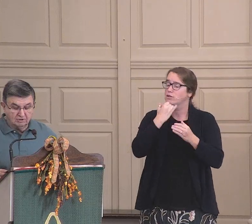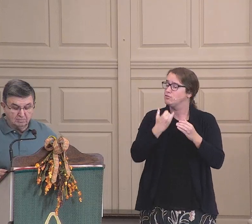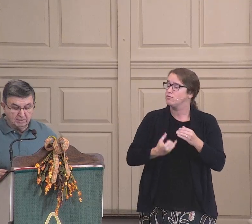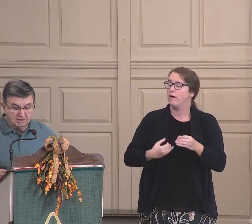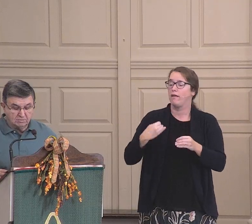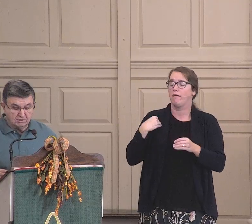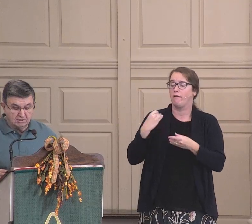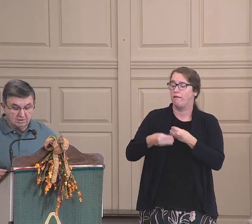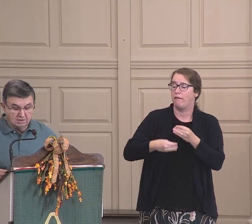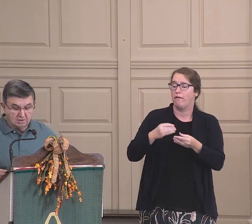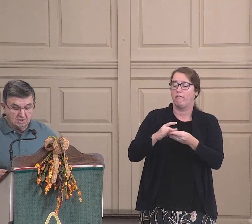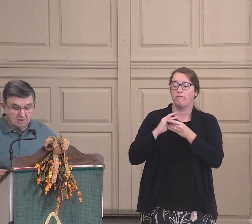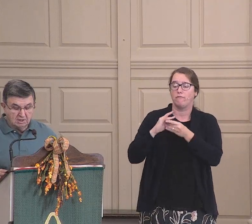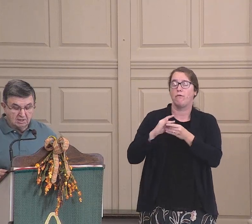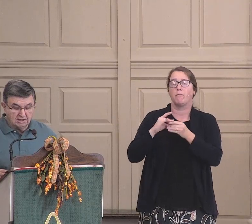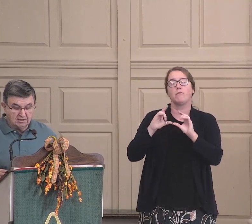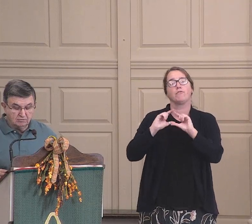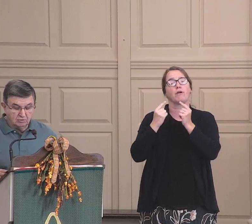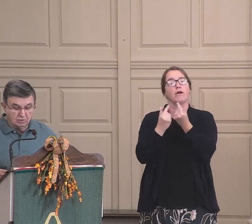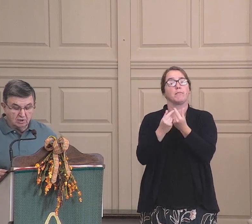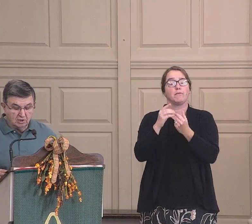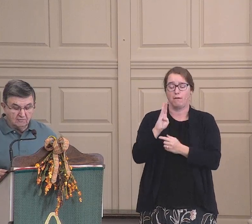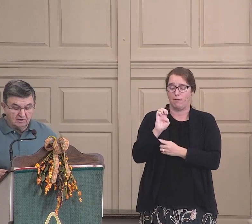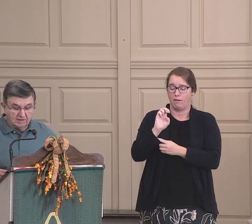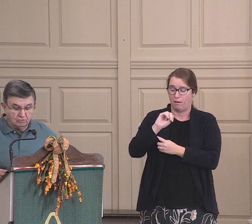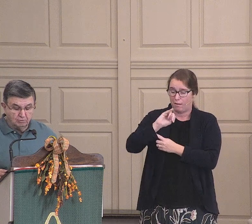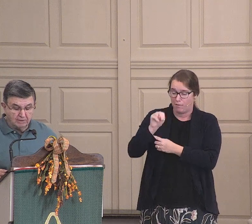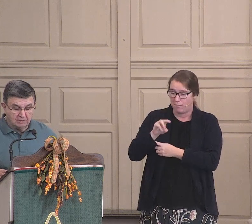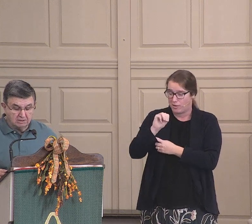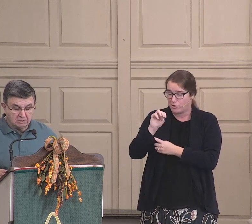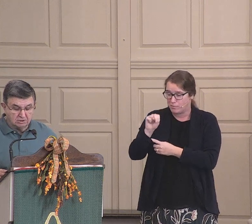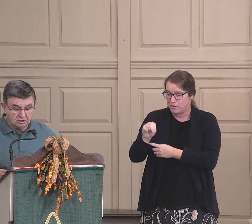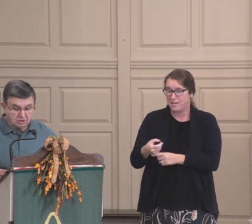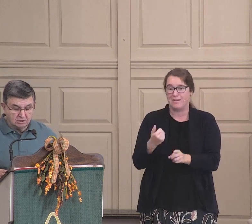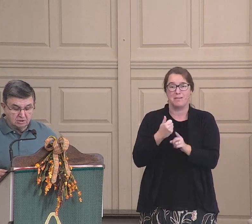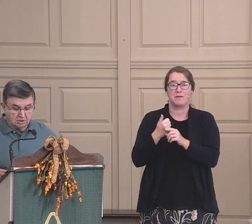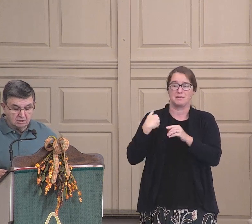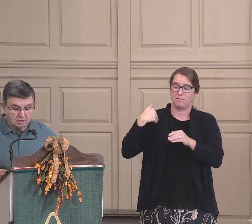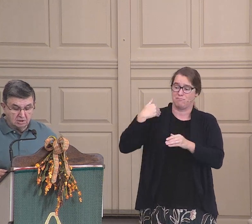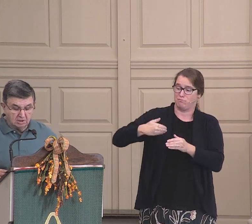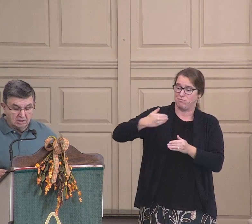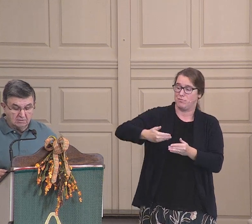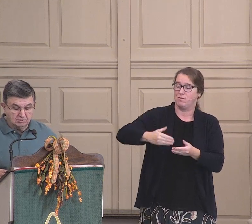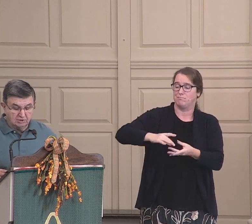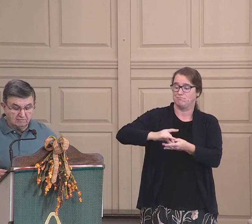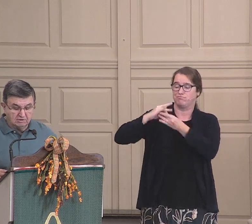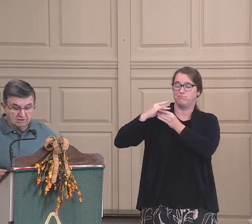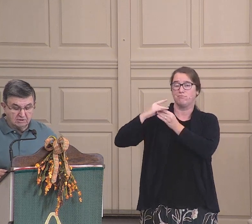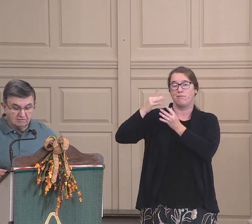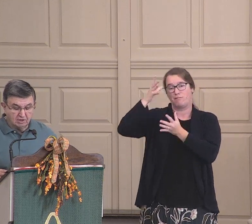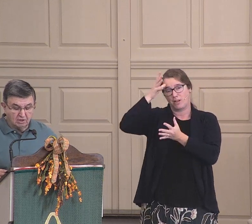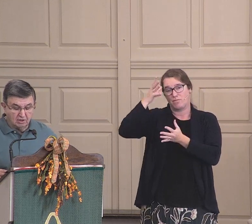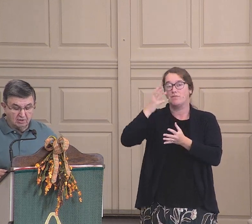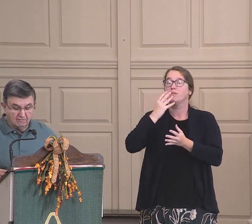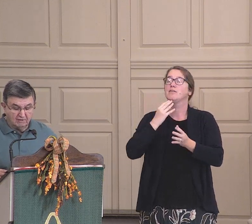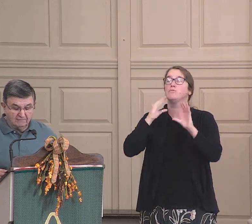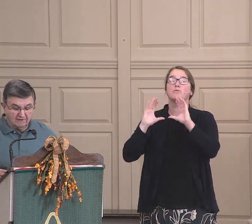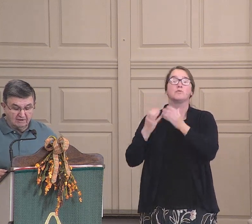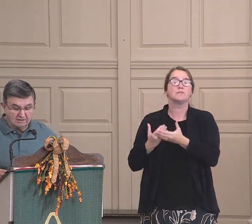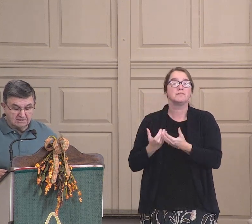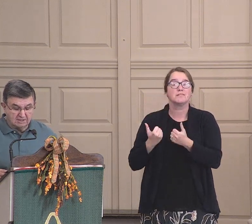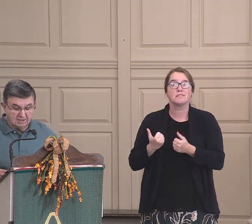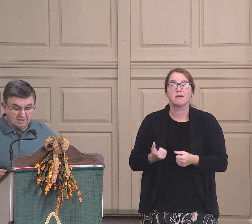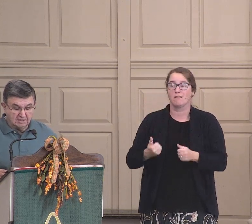of Benjamin, a Hebrew of Hebrew parentage, in observance of the law of